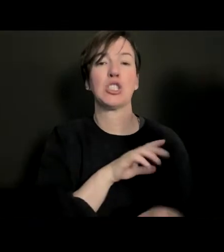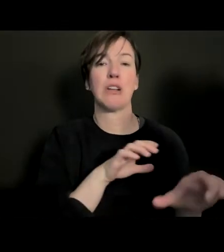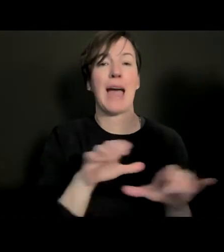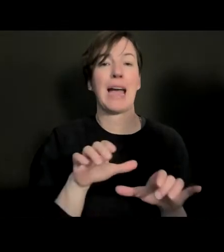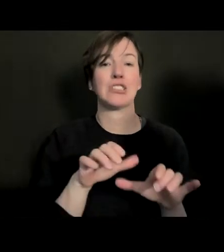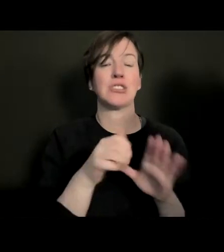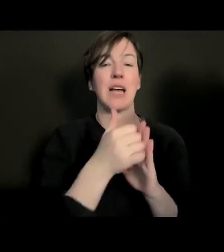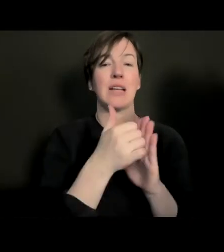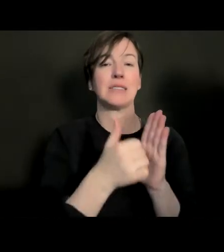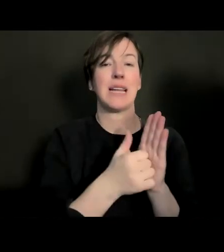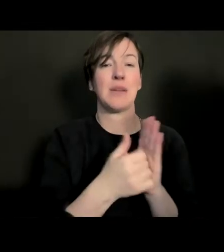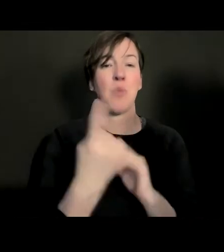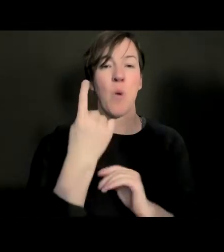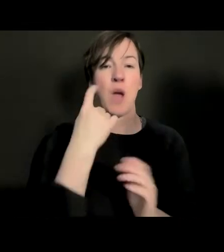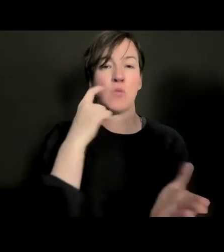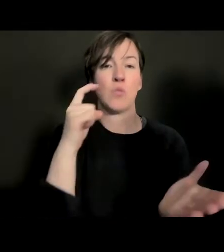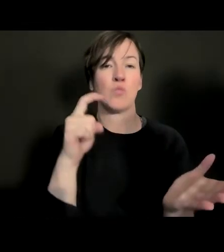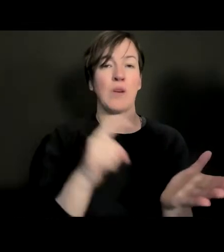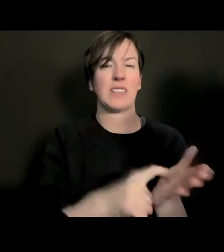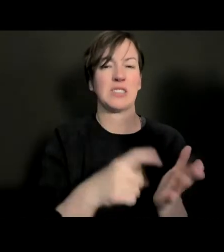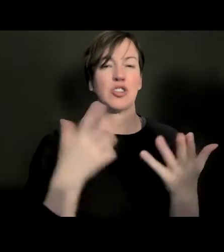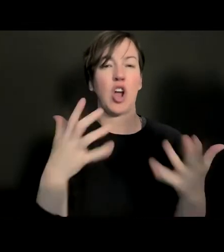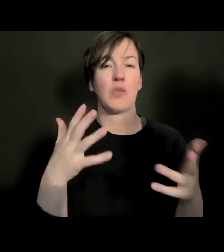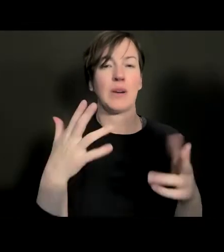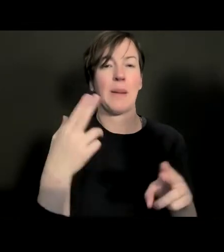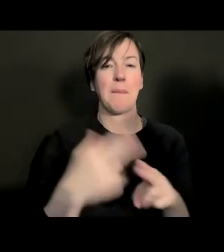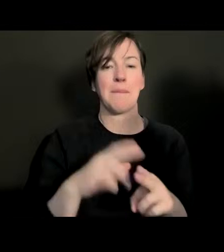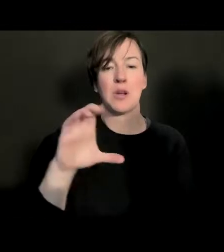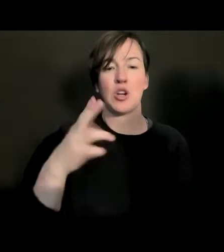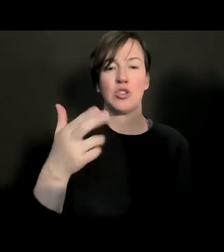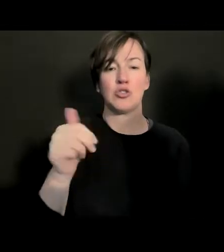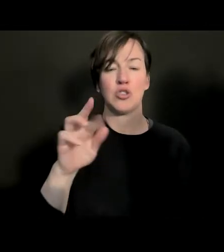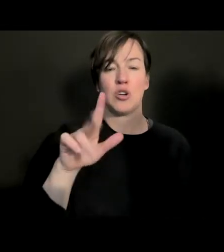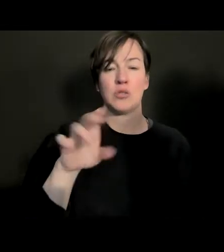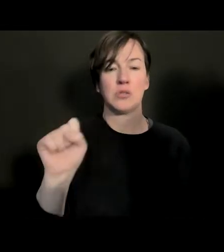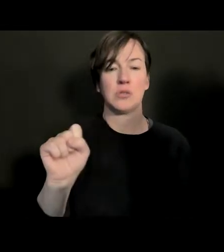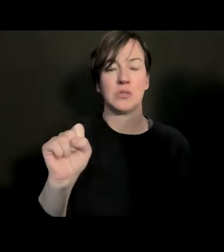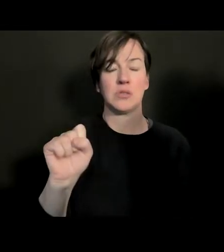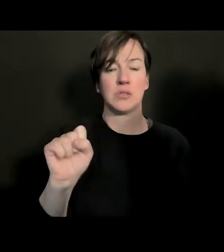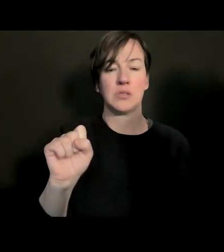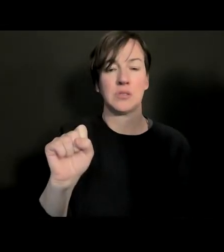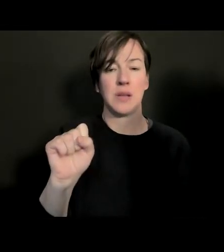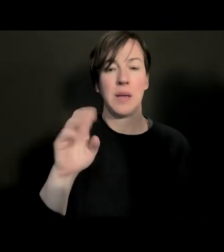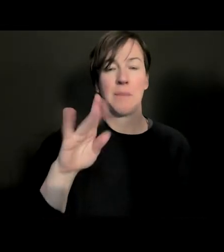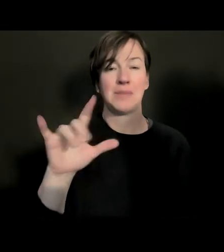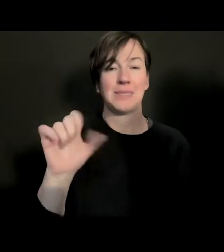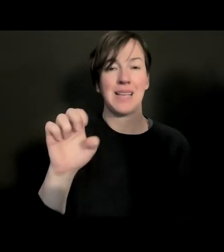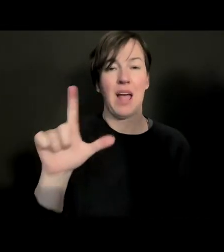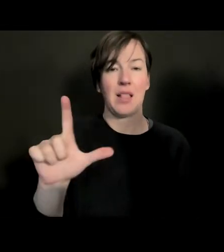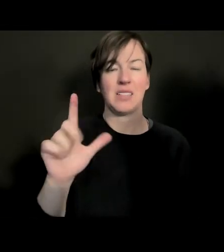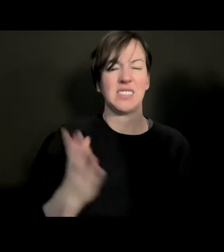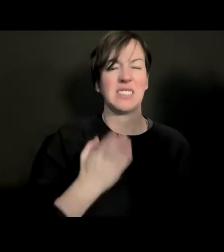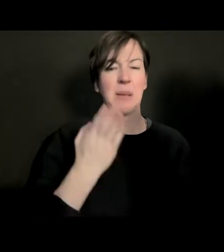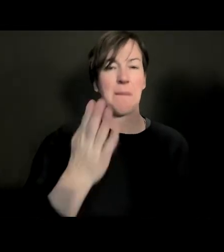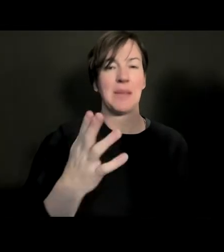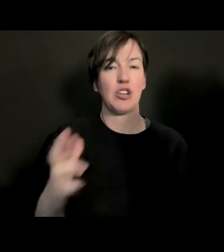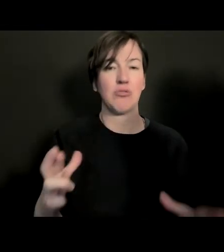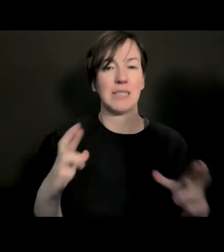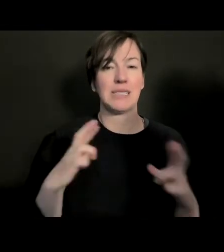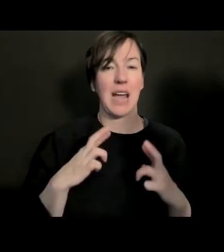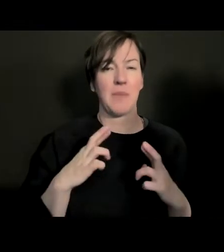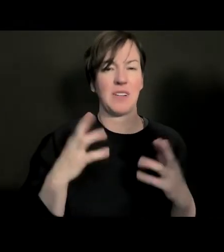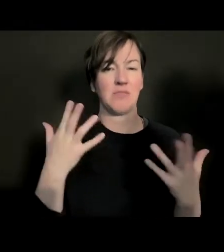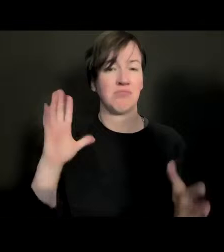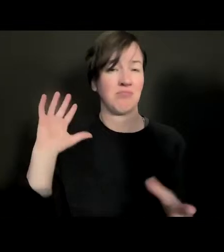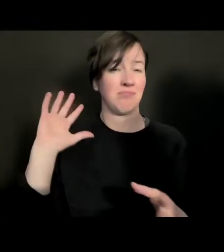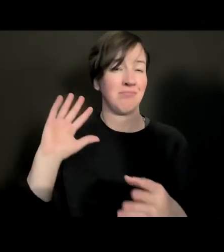one recognition mentioned earlier. Charles Bissell, our teacher at Hillsdale High School, submitted his retirement after 30